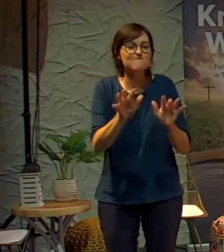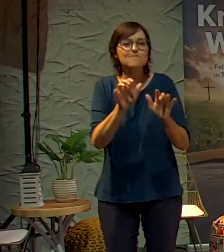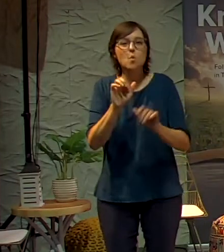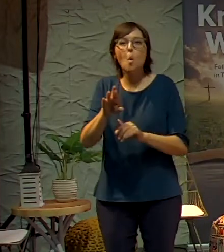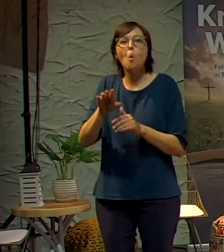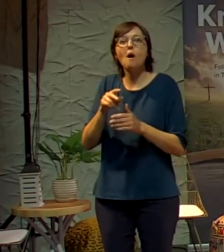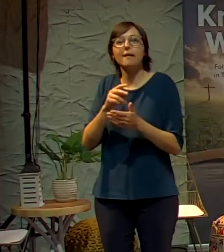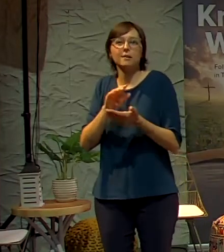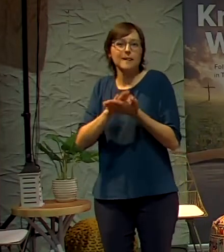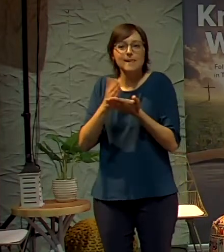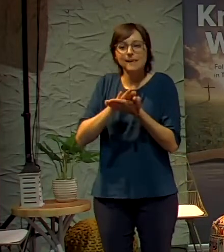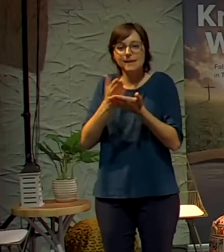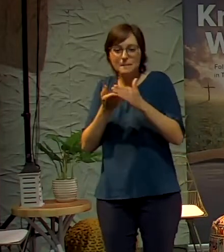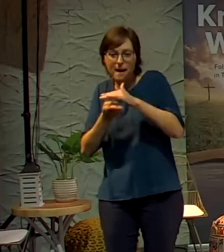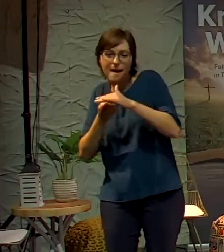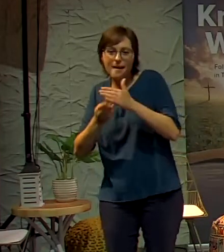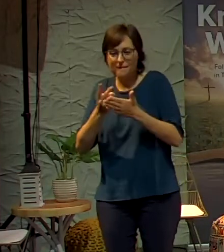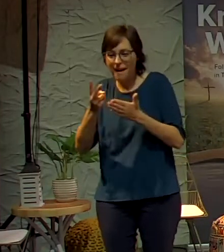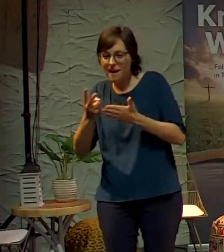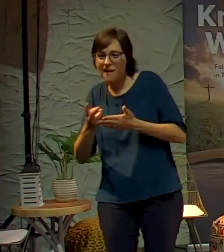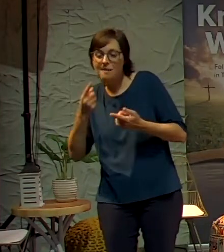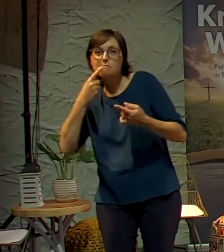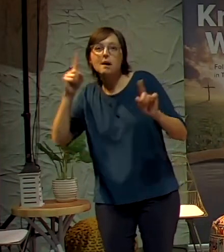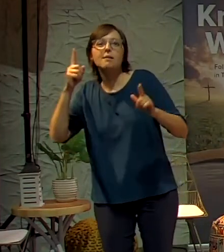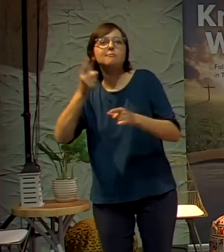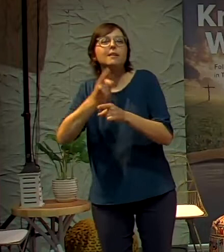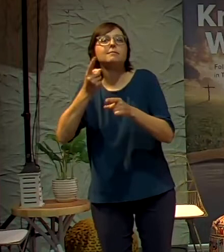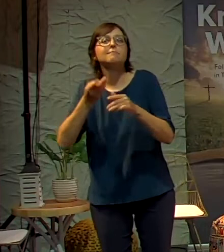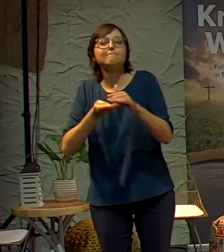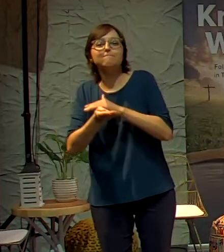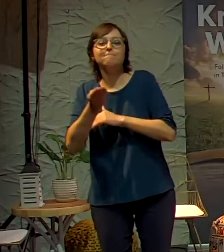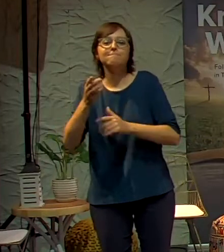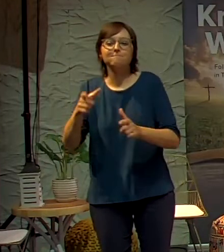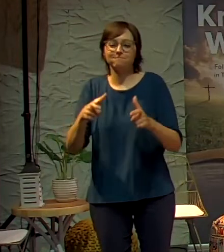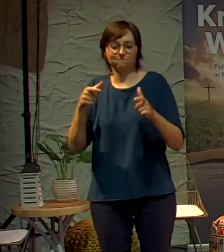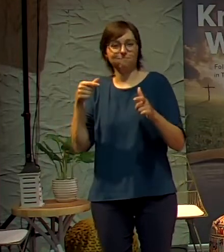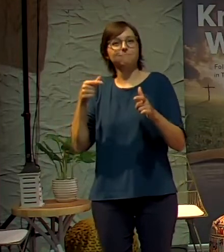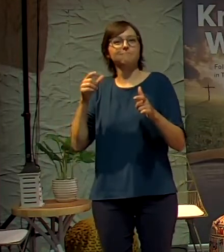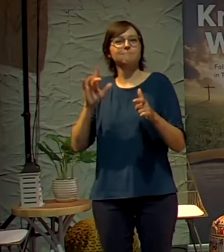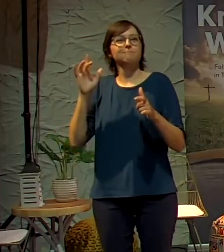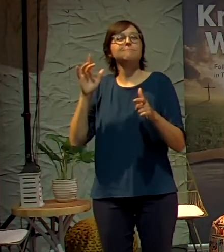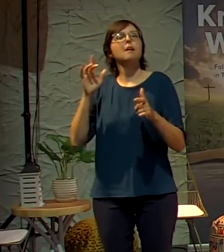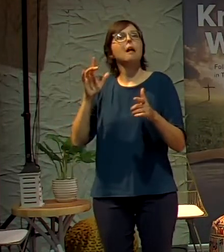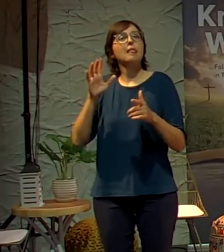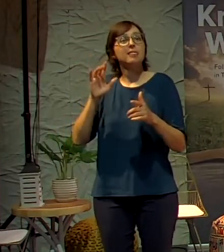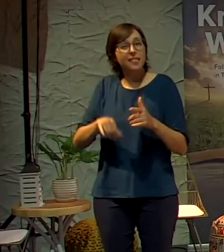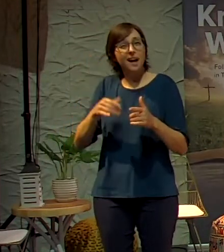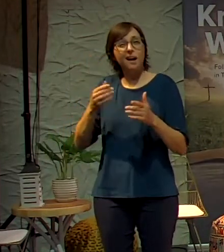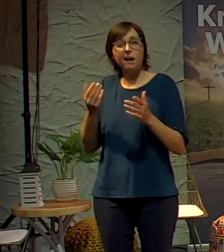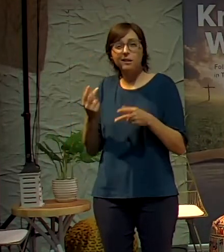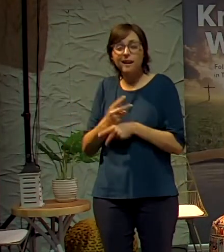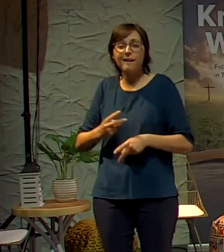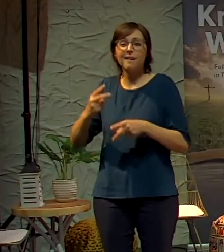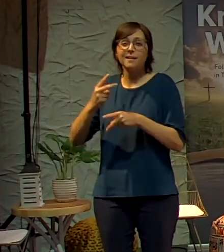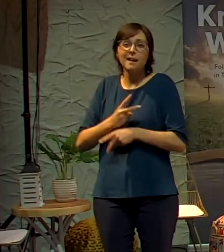or that pastry and then getting it right. And having somebody say, and that multiplied by infinity. That